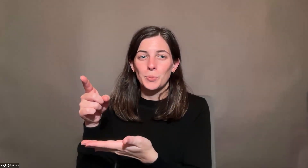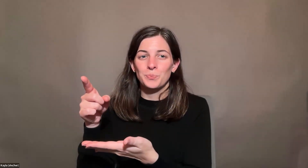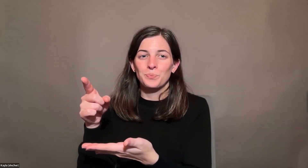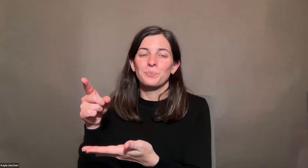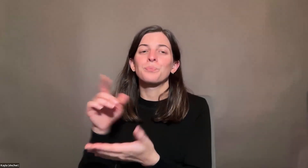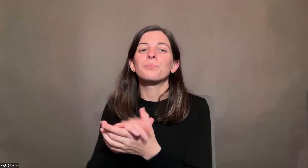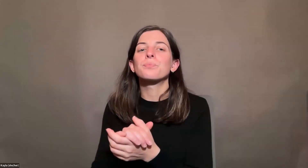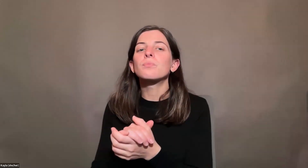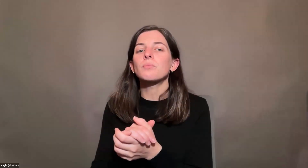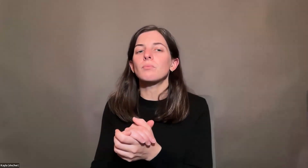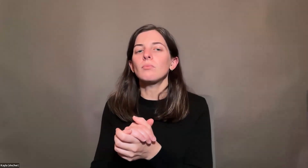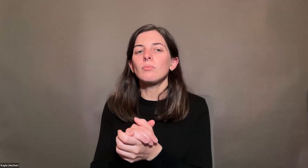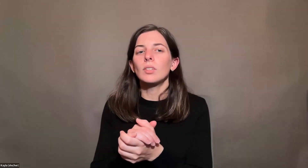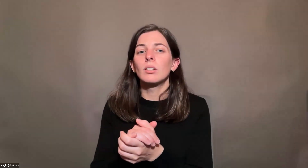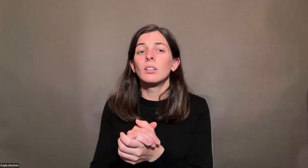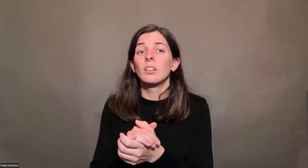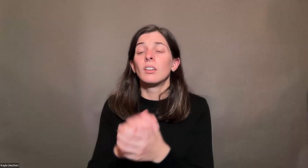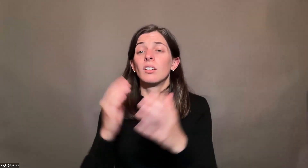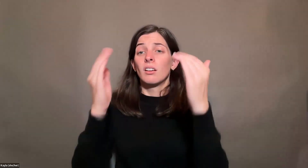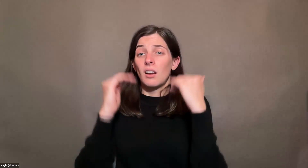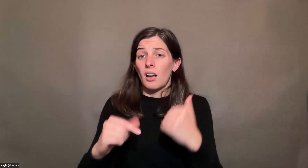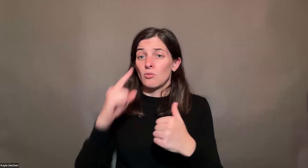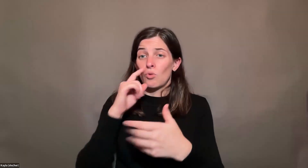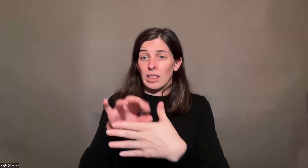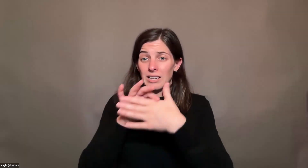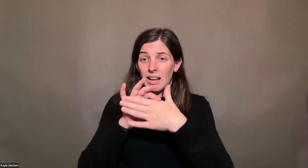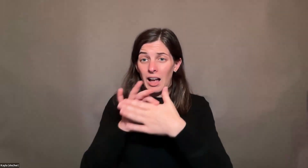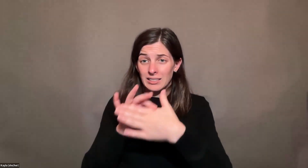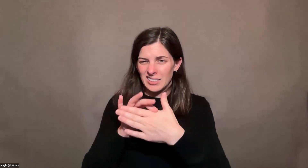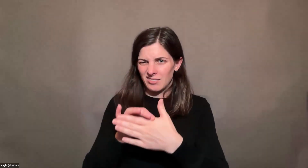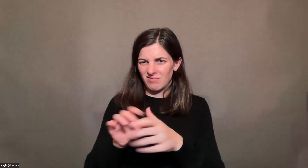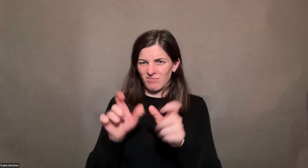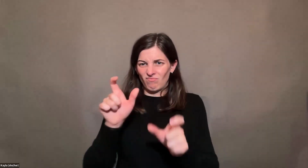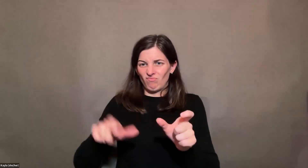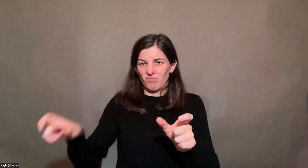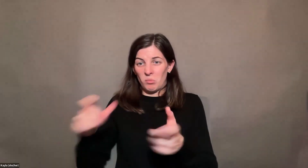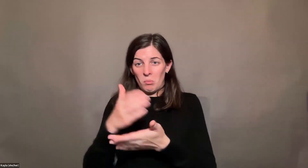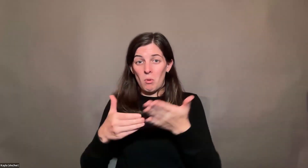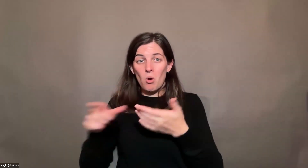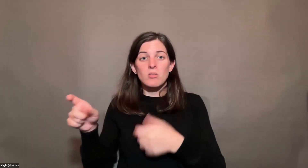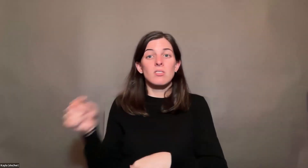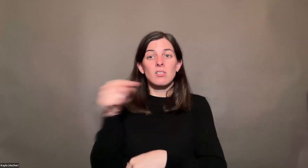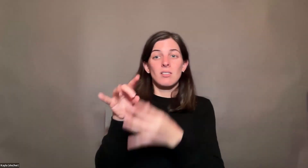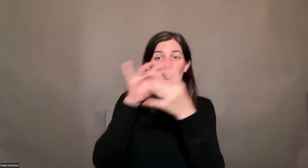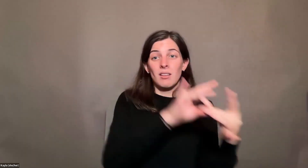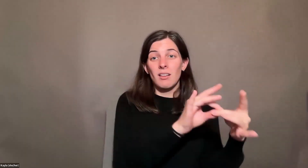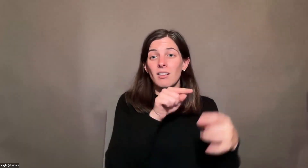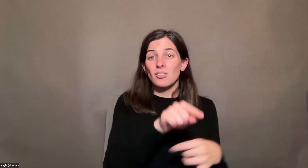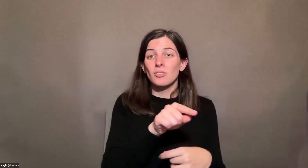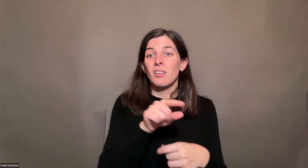when it is come to the content, which is like this part, so this here is something like area hidden. So right now